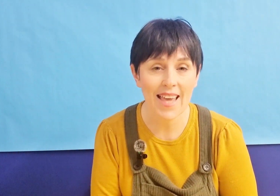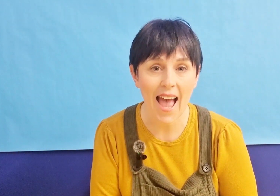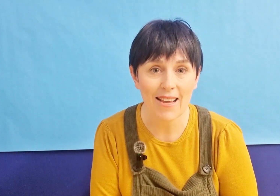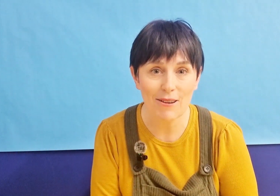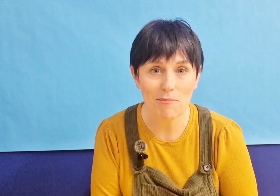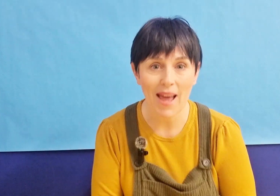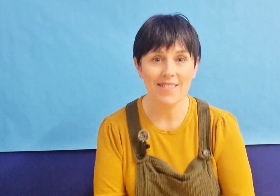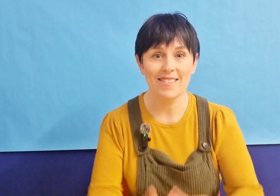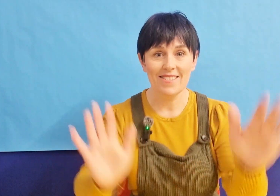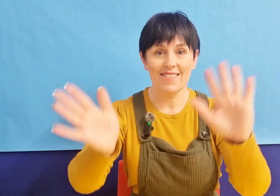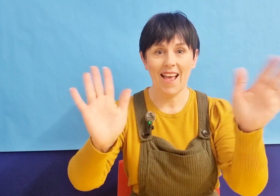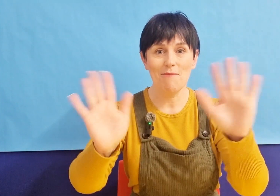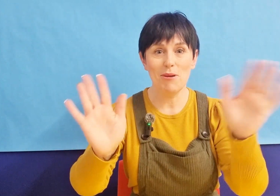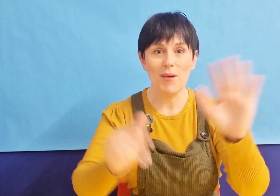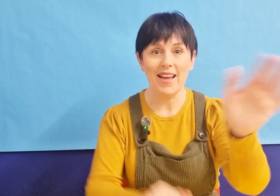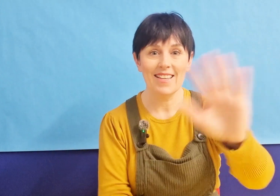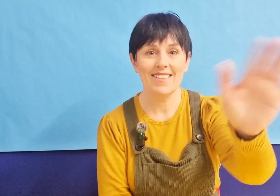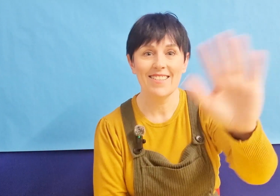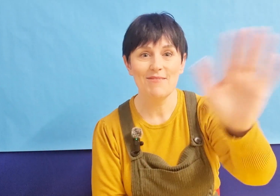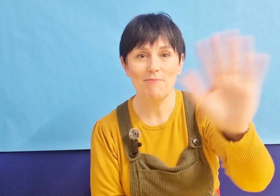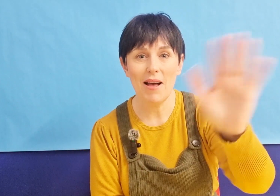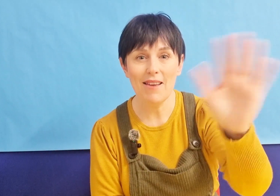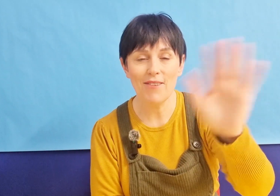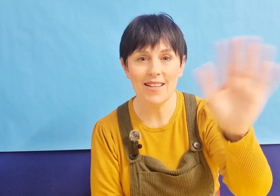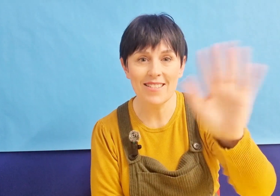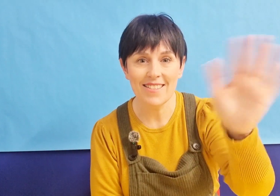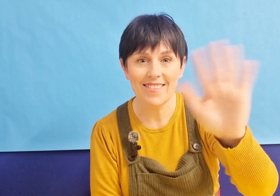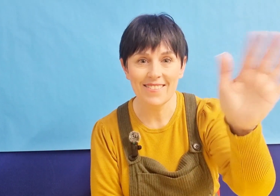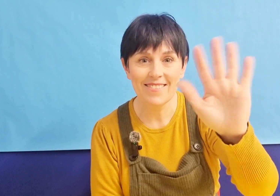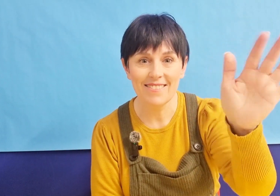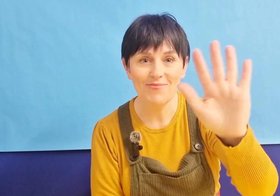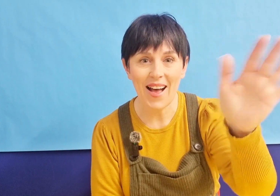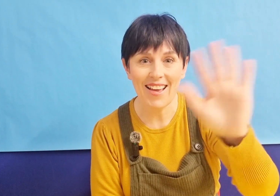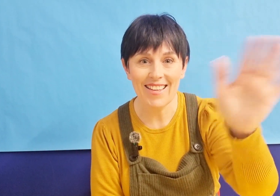care, God bless, and bye-bye. Bye, friends. Bye.